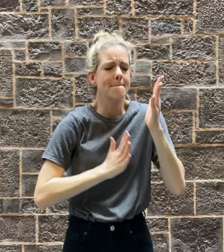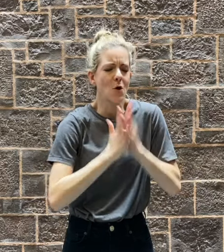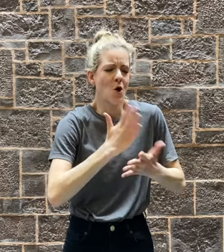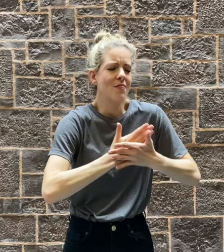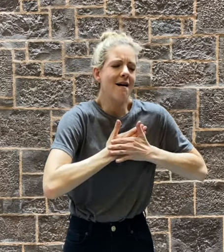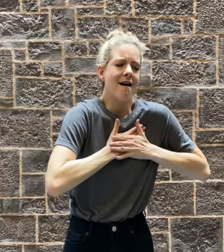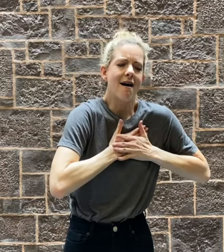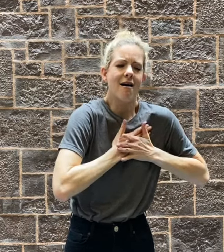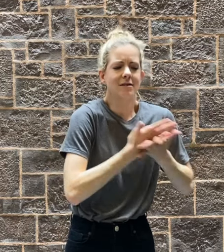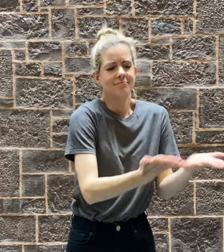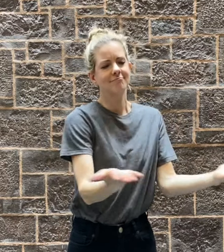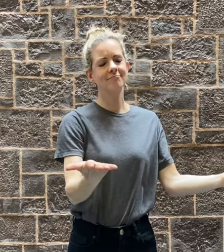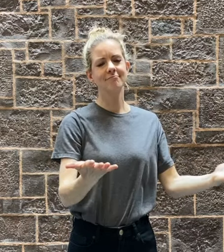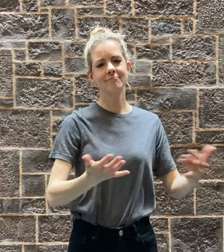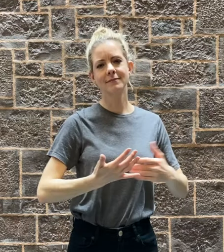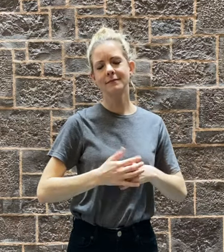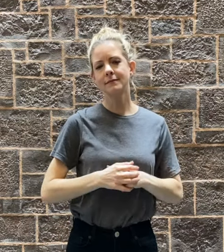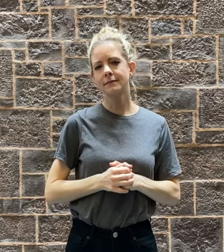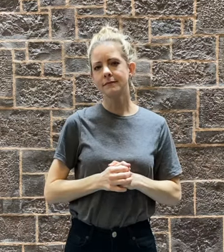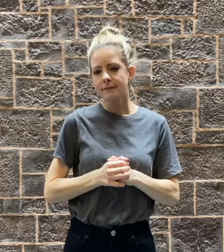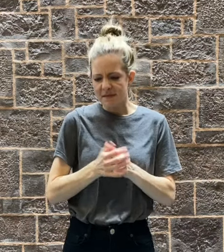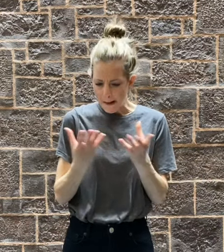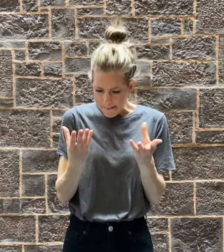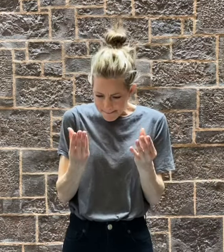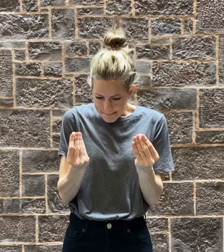There are roots stretching far underground.